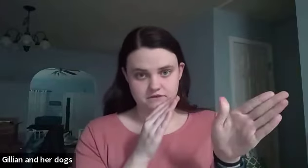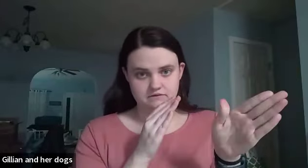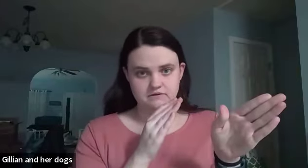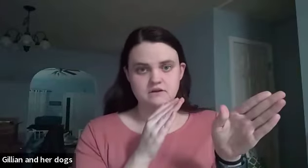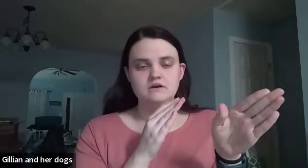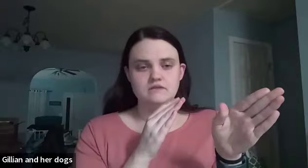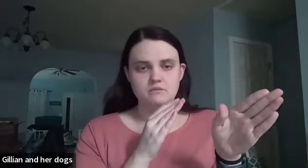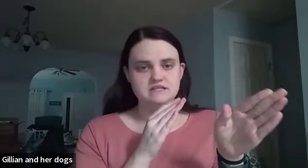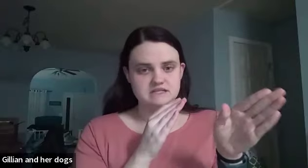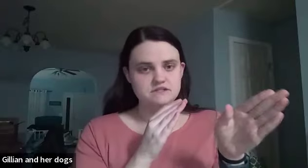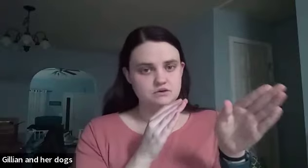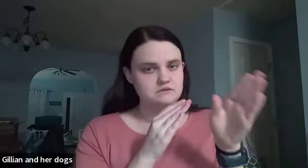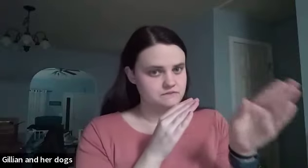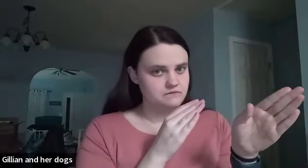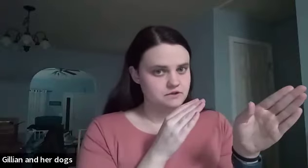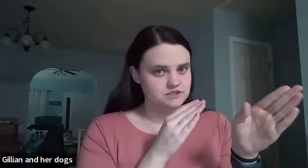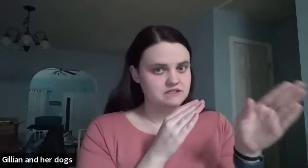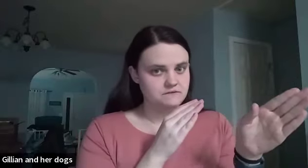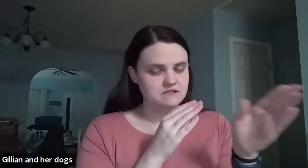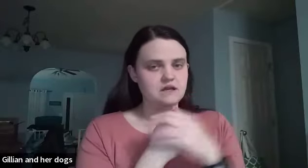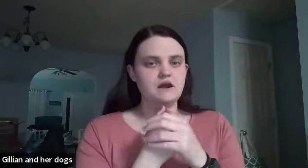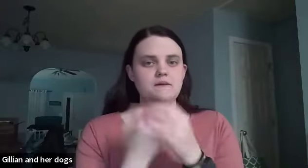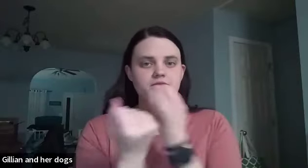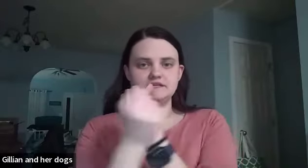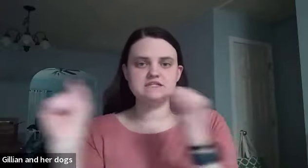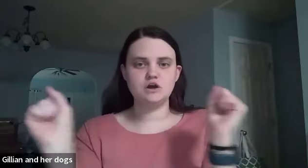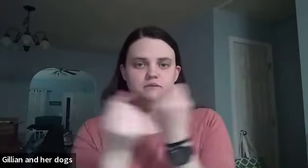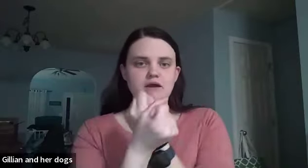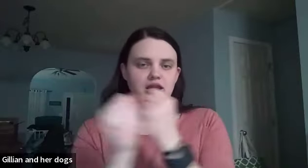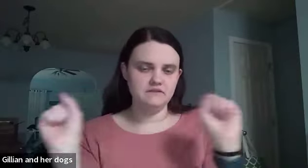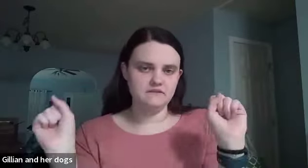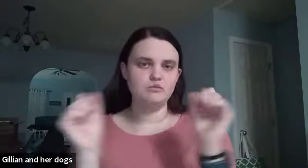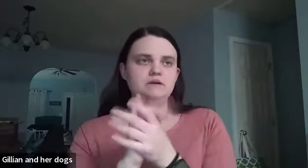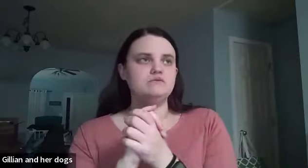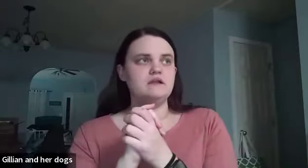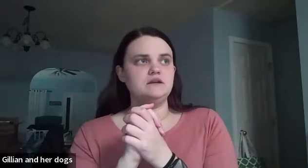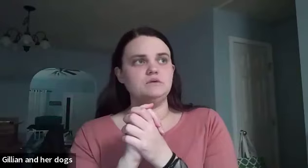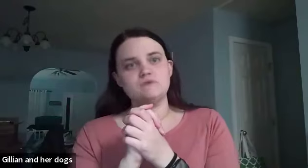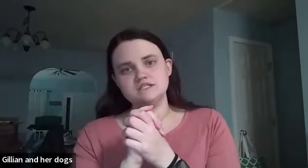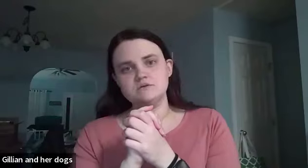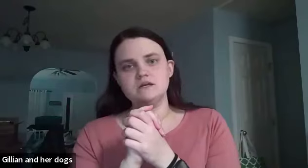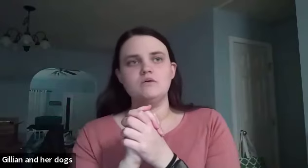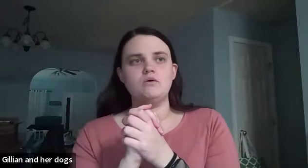different. That one does have its own different version, different sign. This is talking about anything that would be related with rescuing